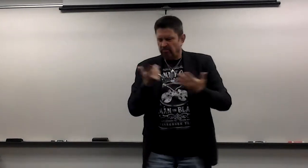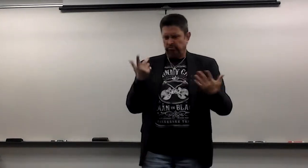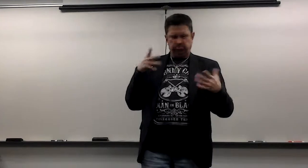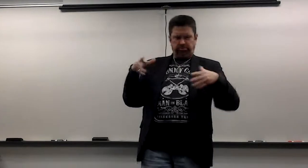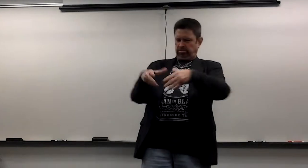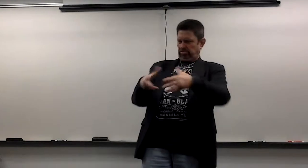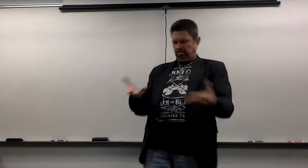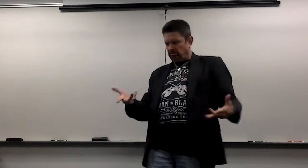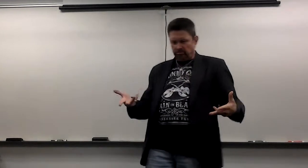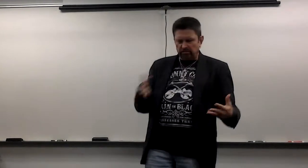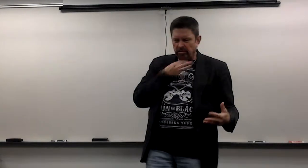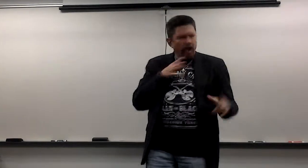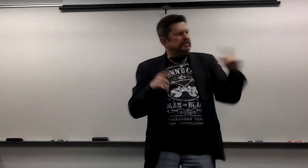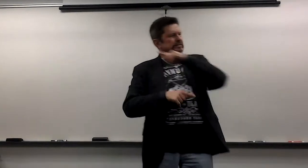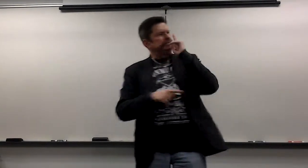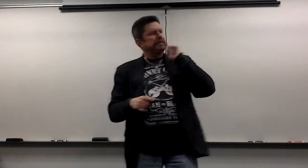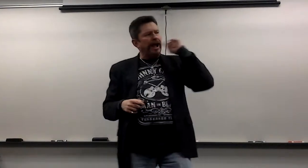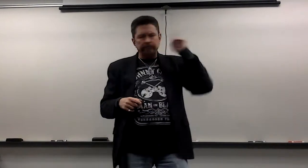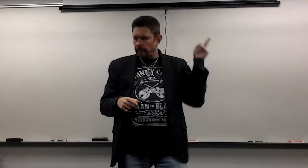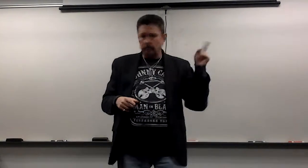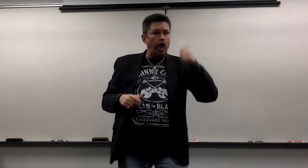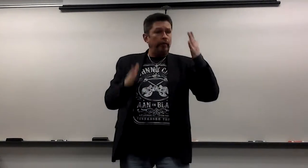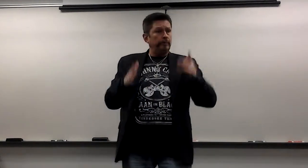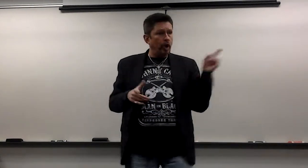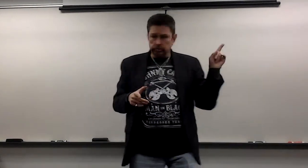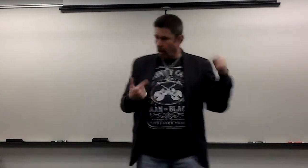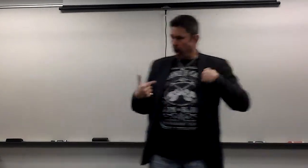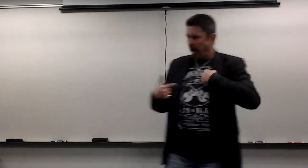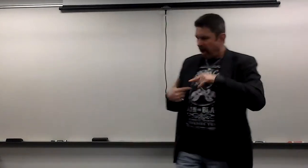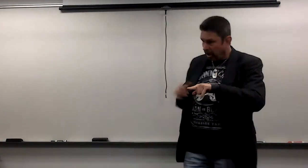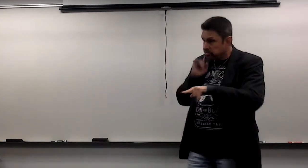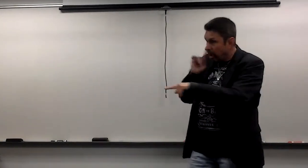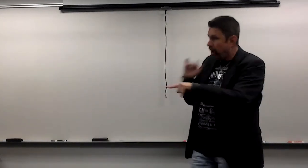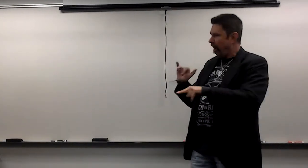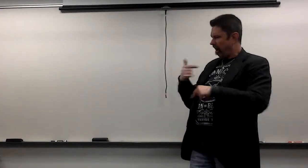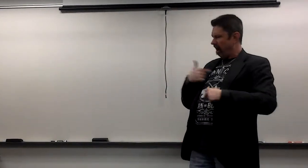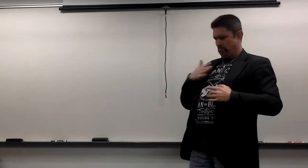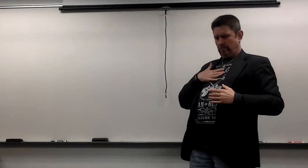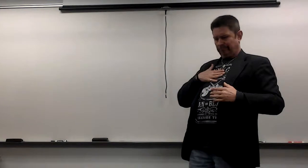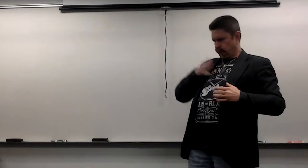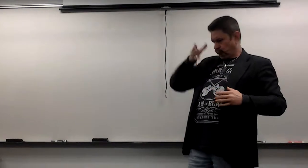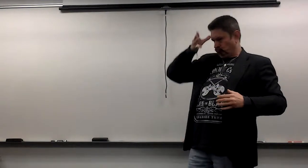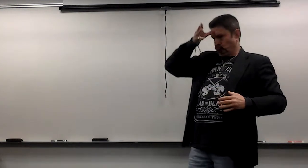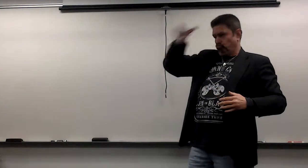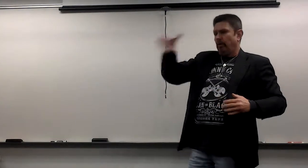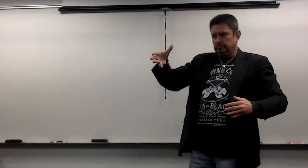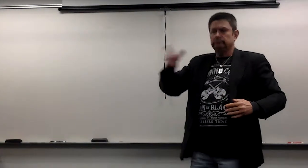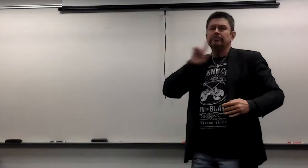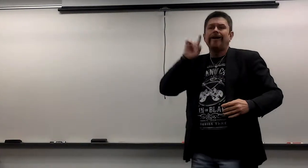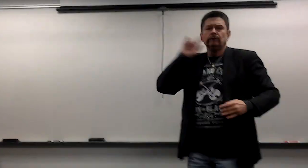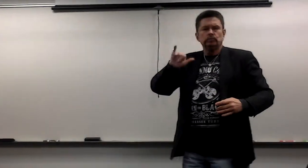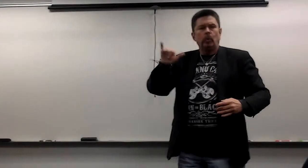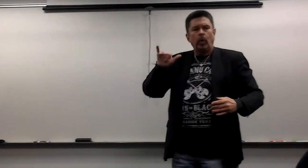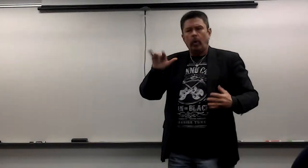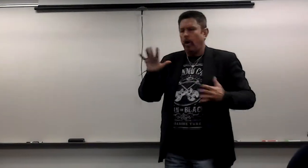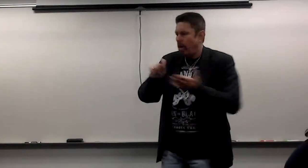"What's going on? What are you doing? I'm curious." And the word spread, "Oh, she's deaf."